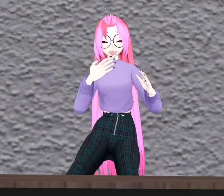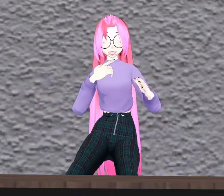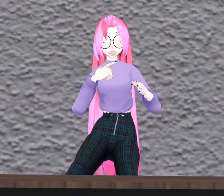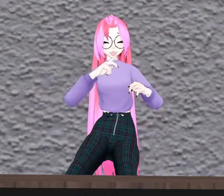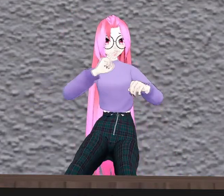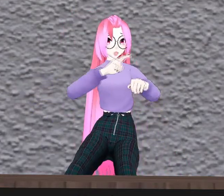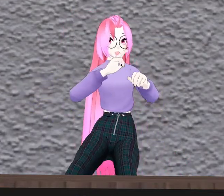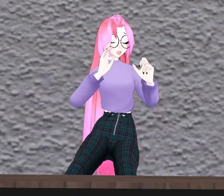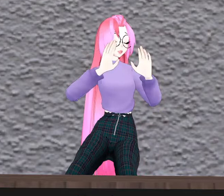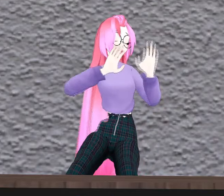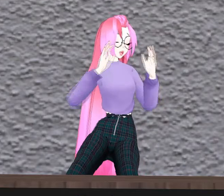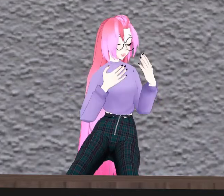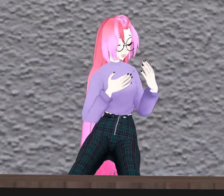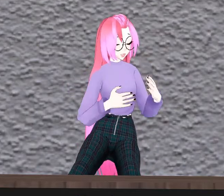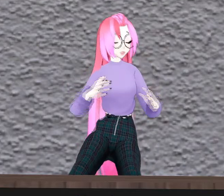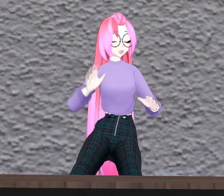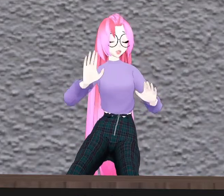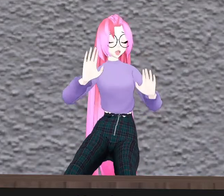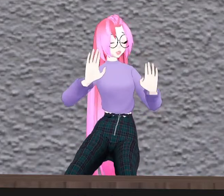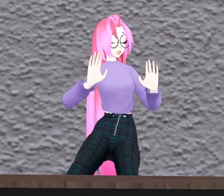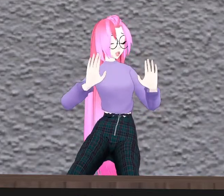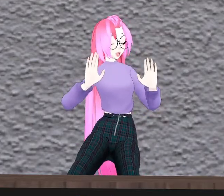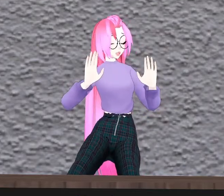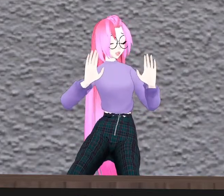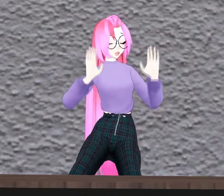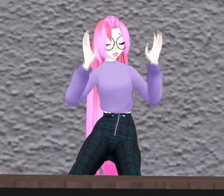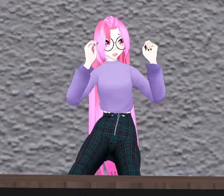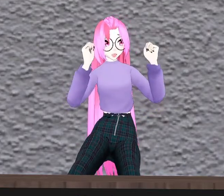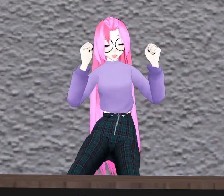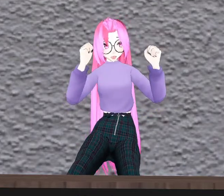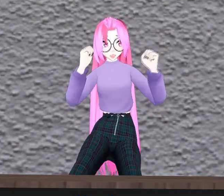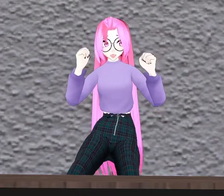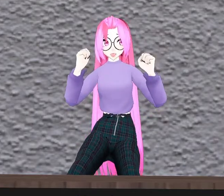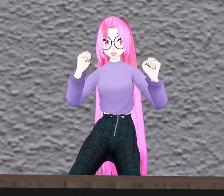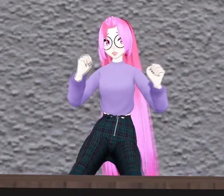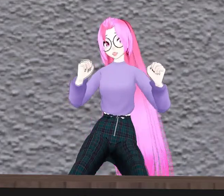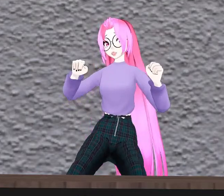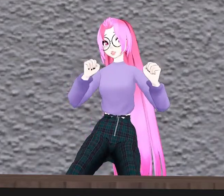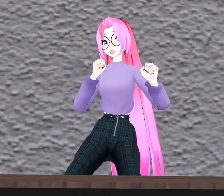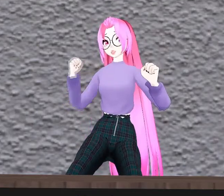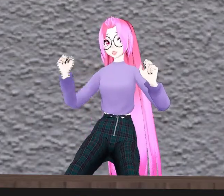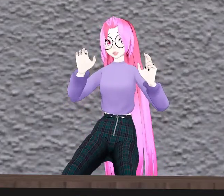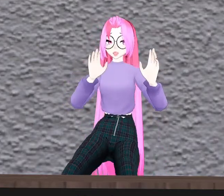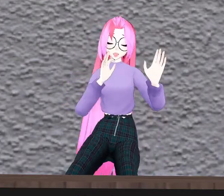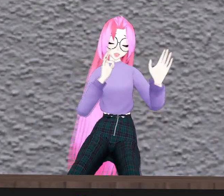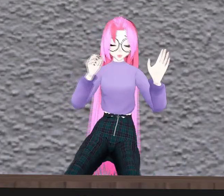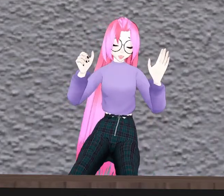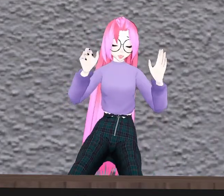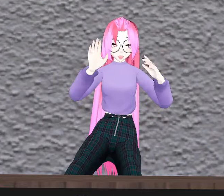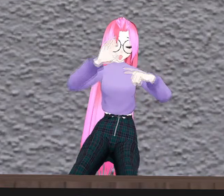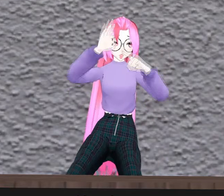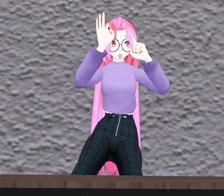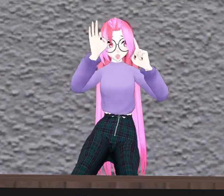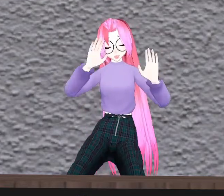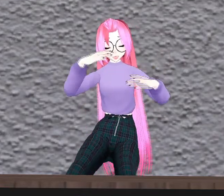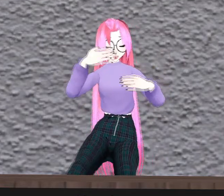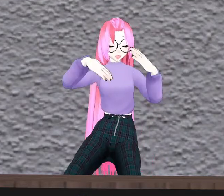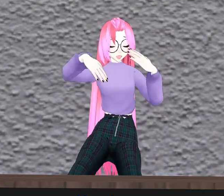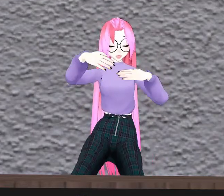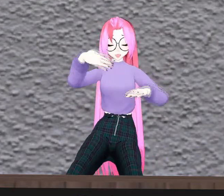said that you wanted a normal class. So I'm gonna be, you know, just teaching you guys today, not anything like special, like an activity